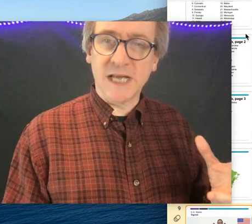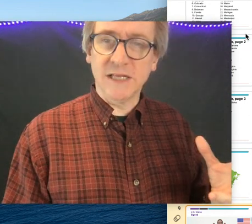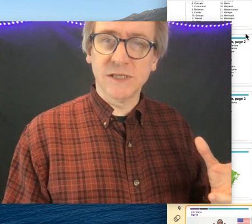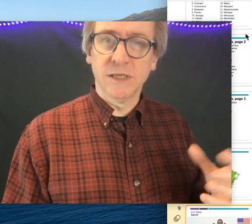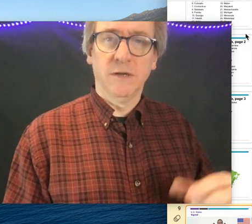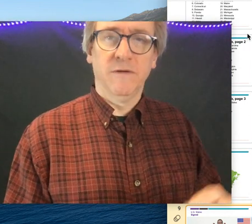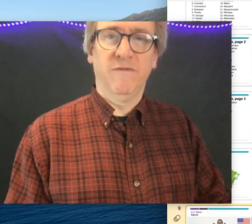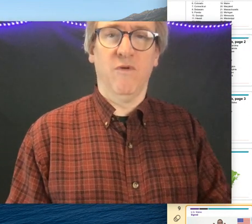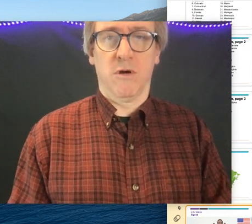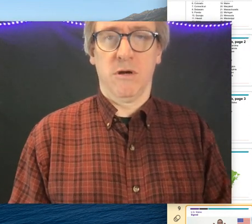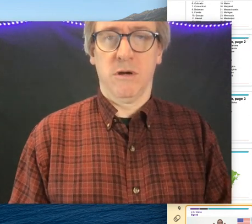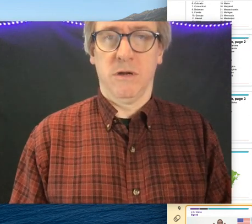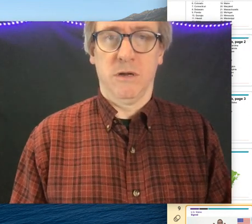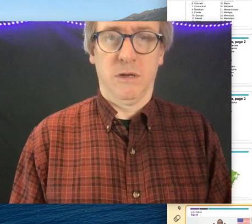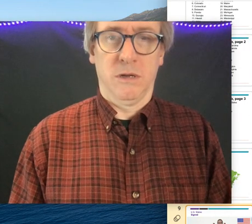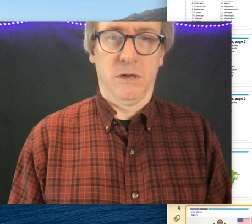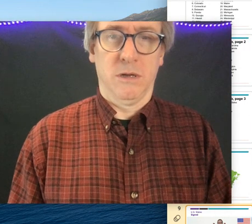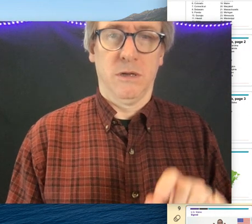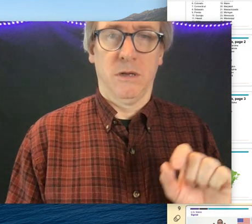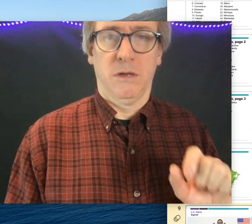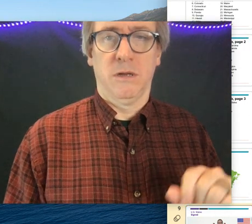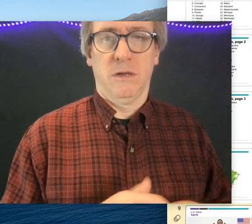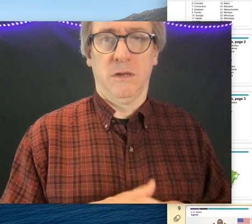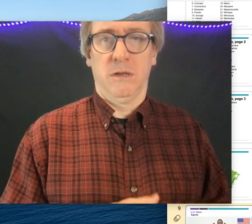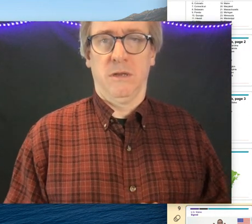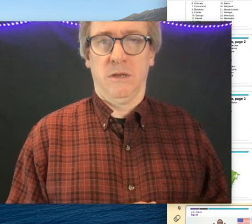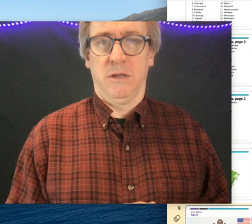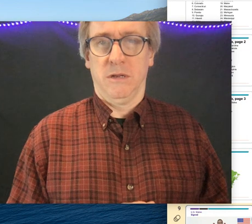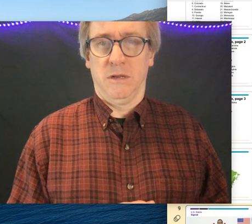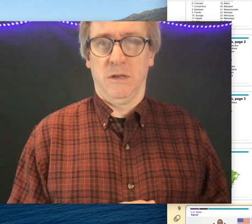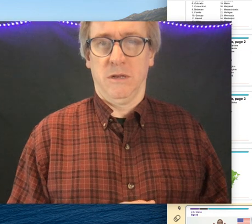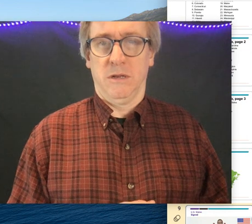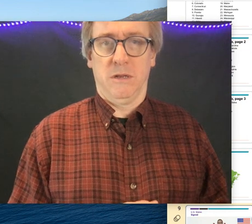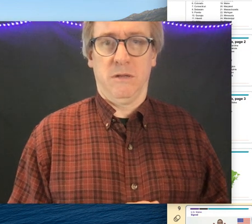are the signs for